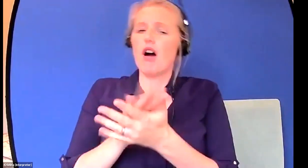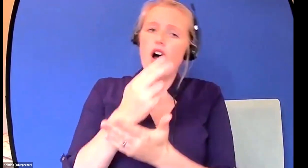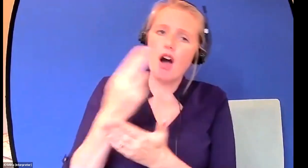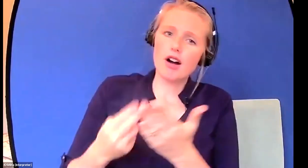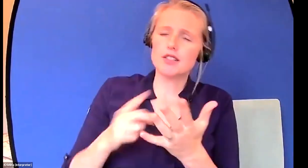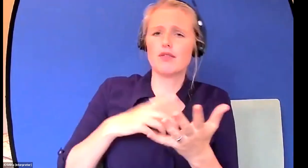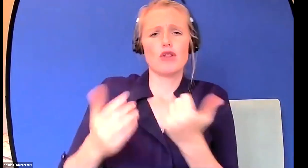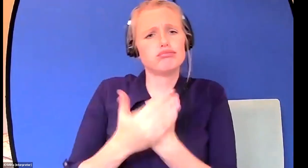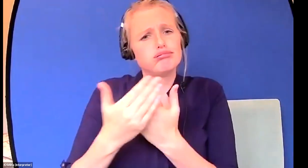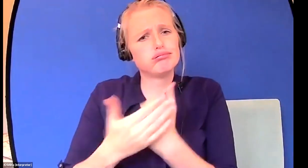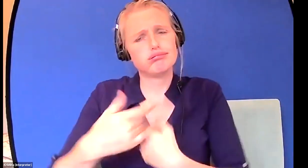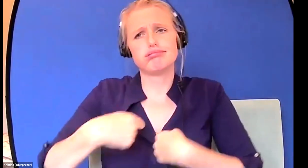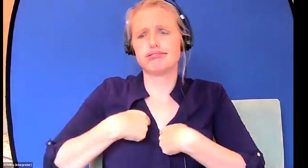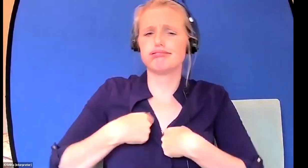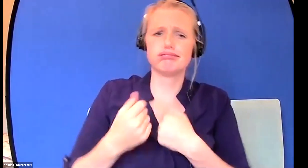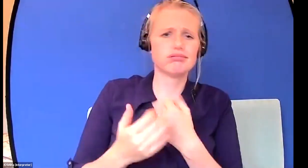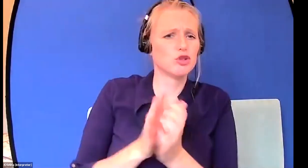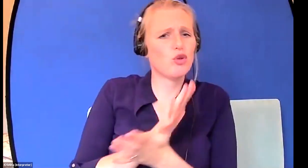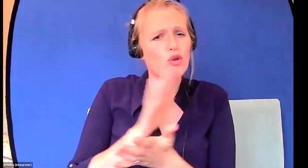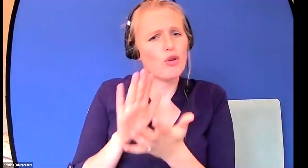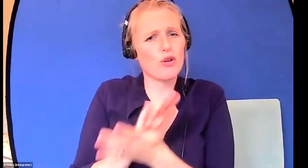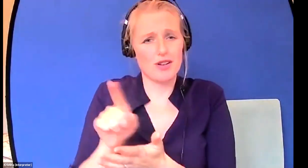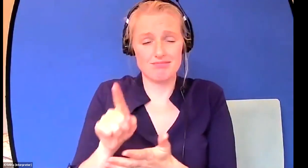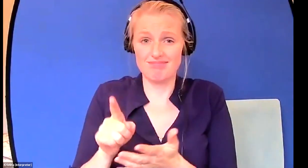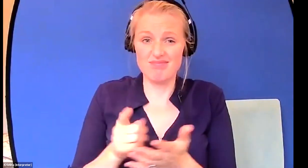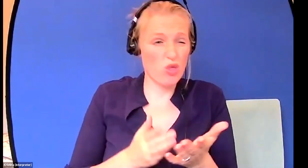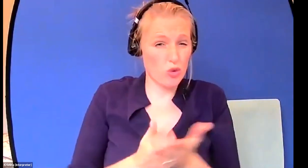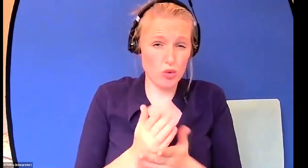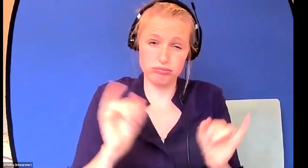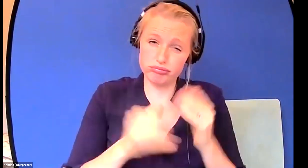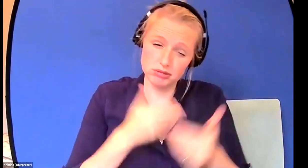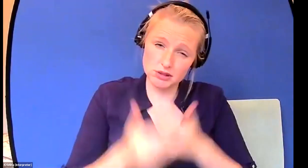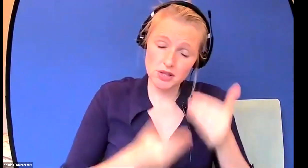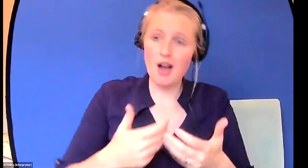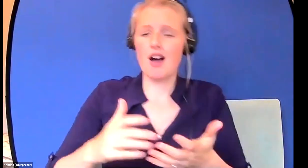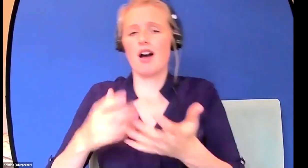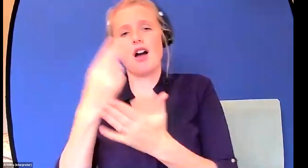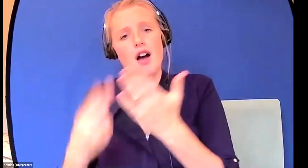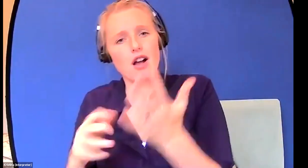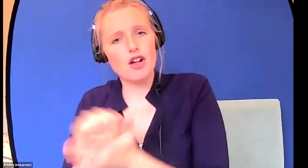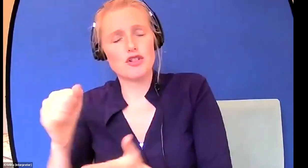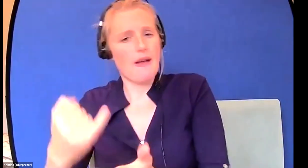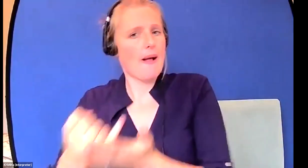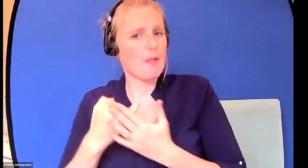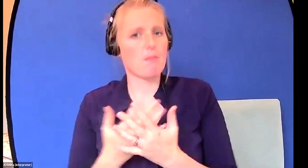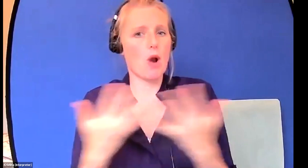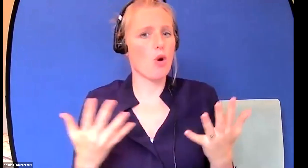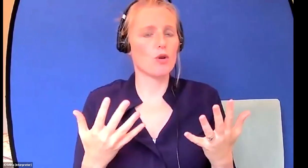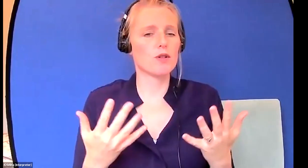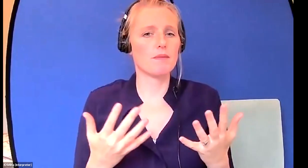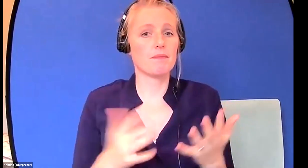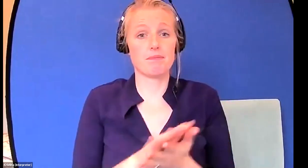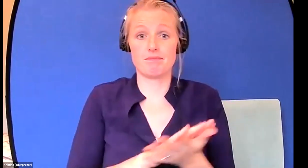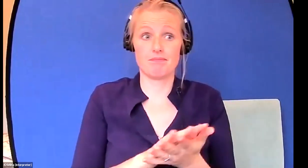and comfort and compensation. Culture has helped people get through this crisis so far. So any future value we attach